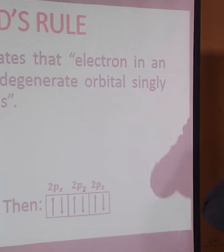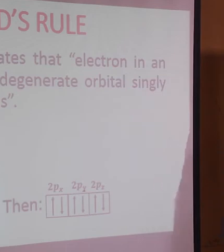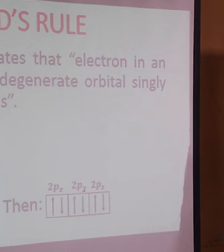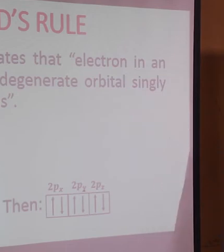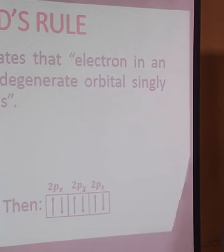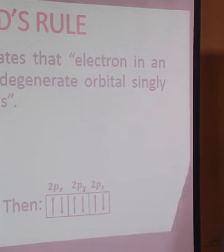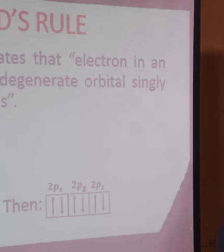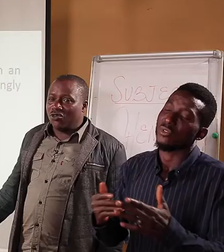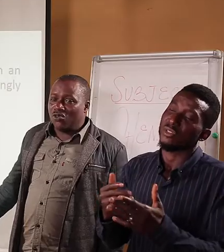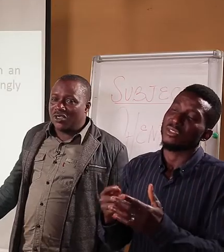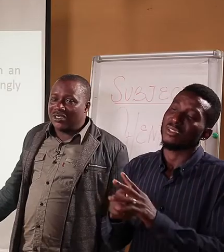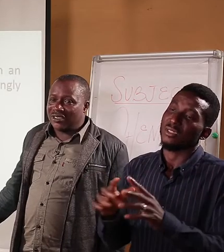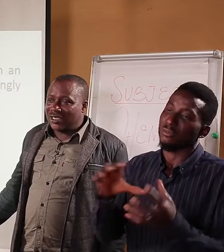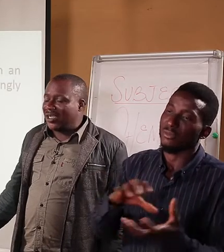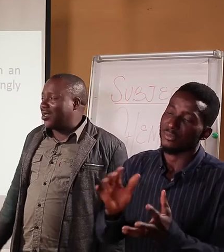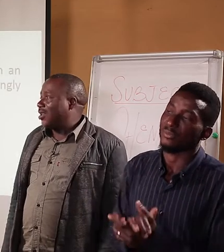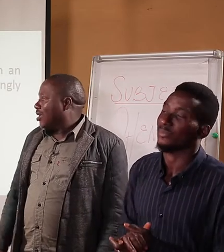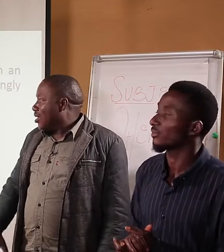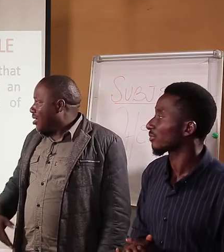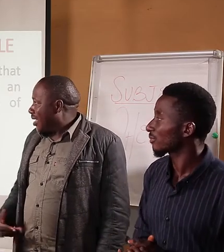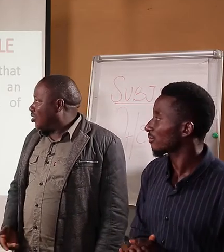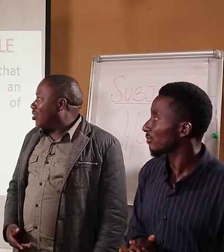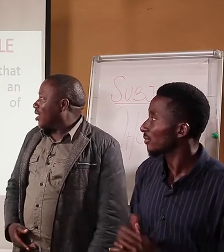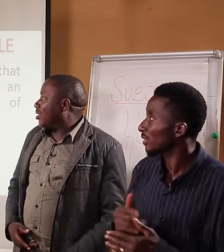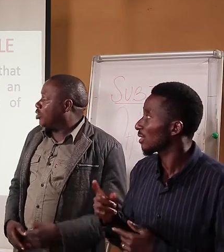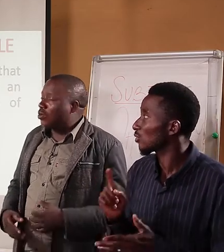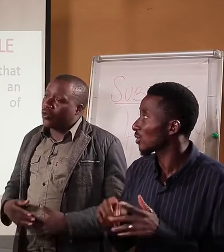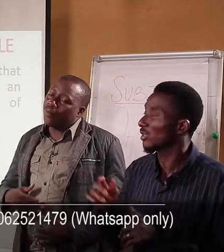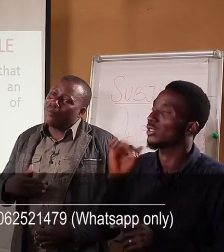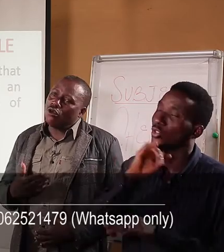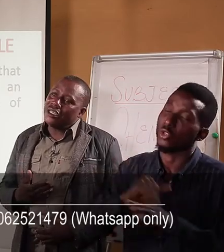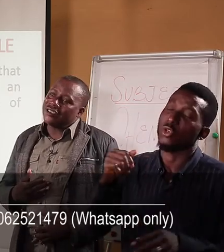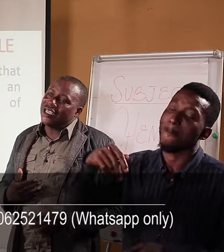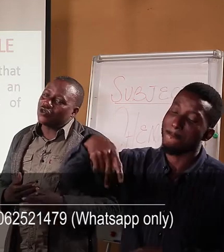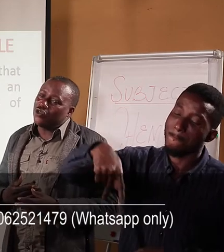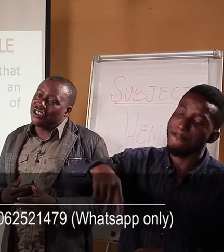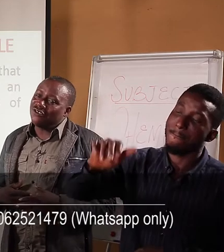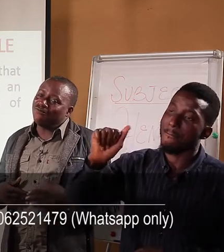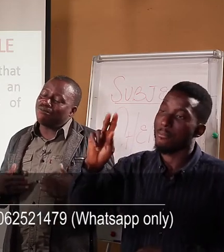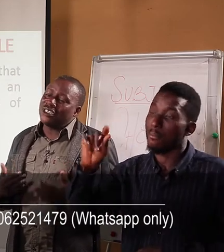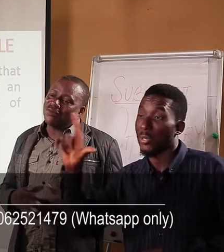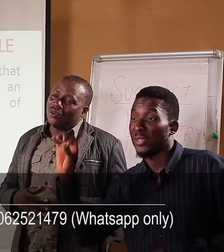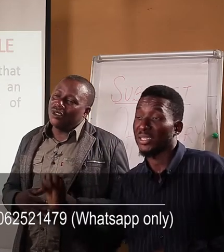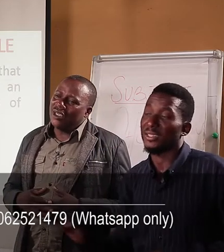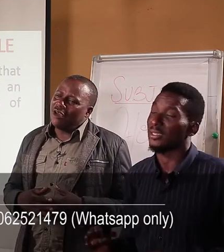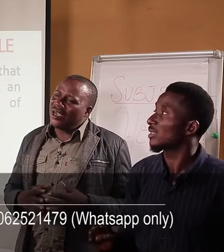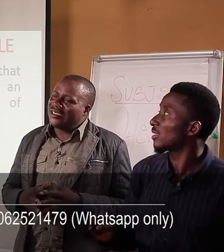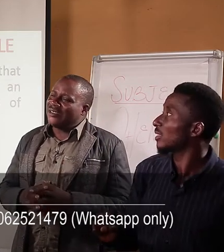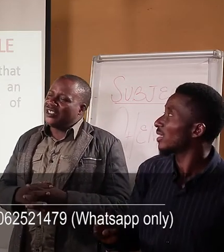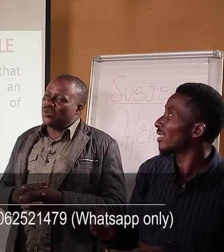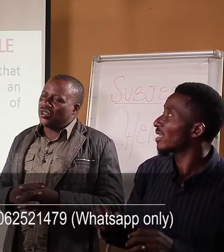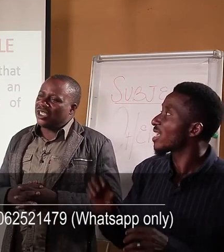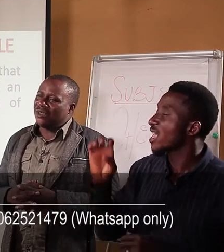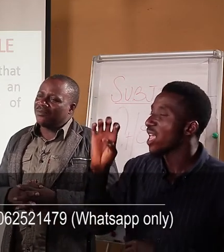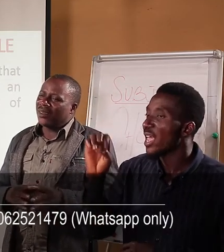start pairing. That is what that rule is saying. Next to that is what we call Pauli's exclusive principle. And what is